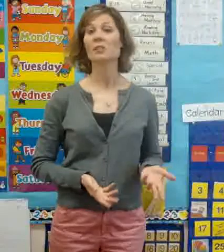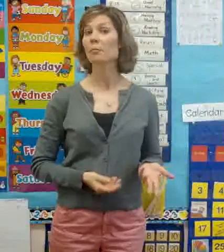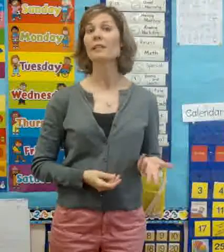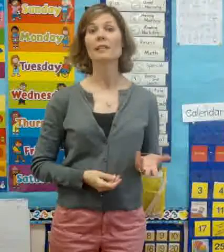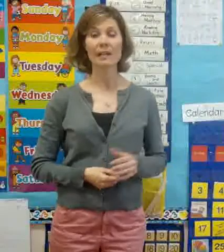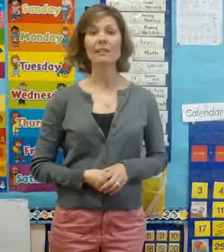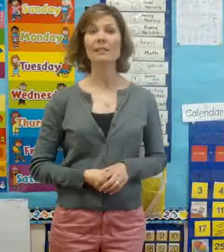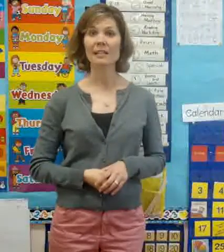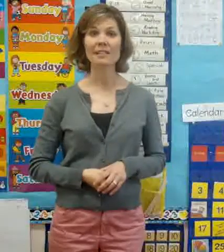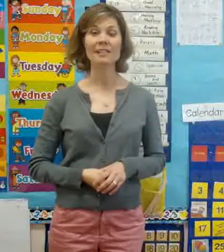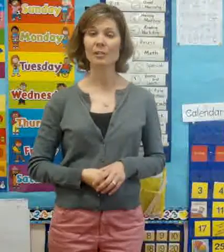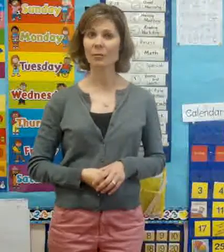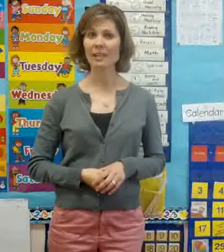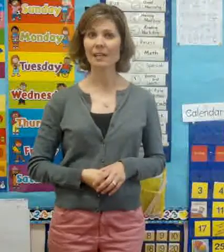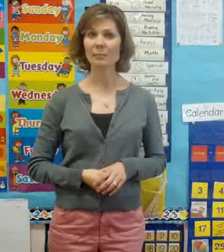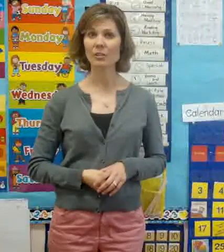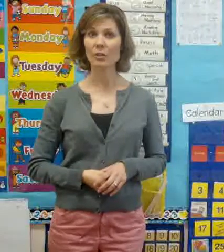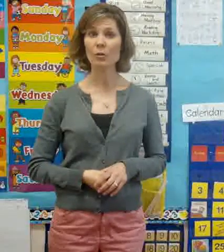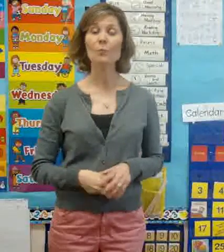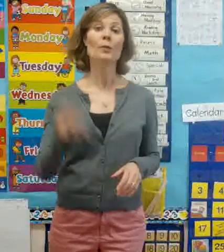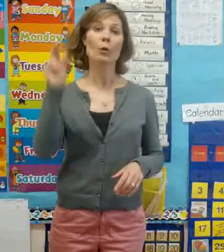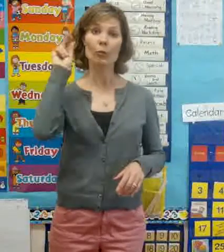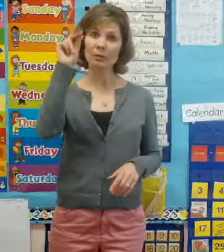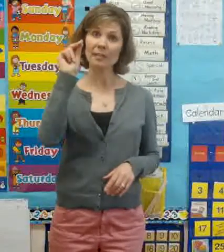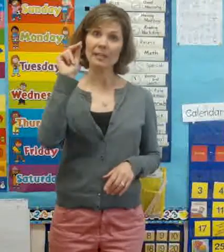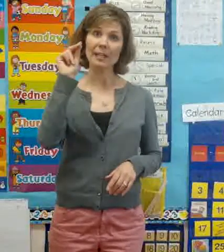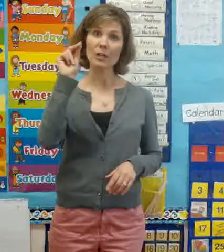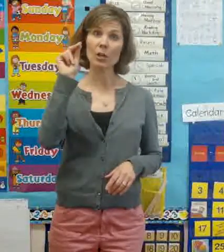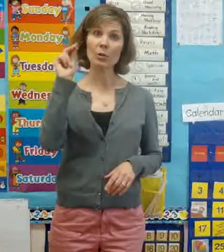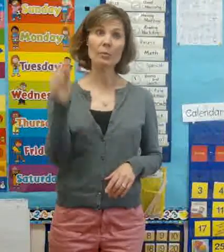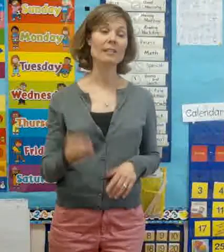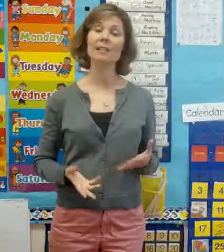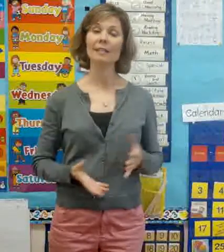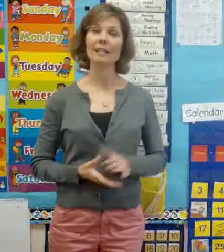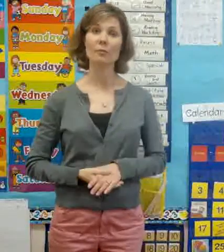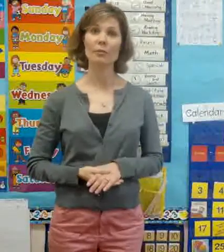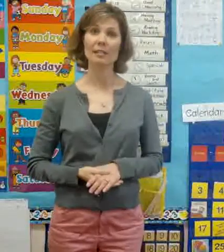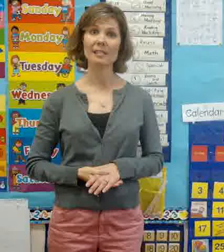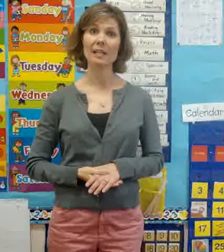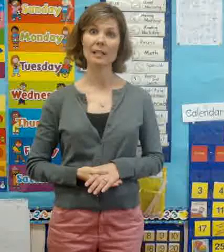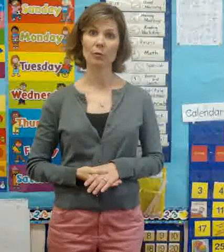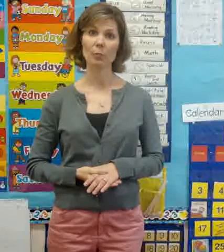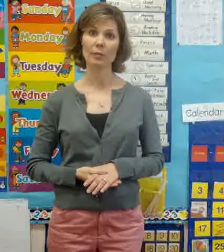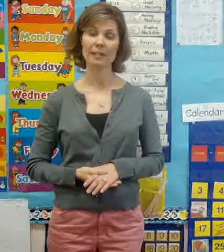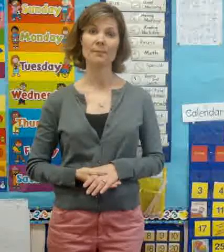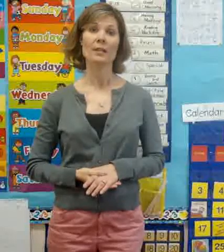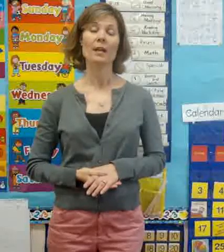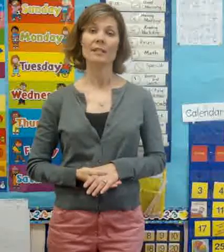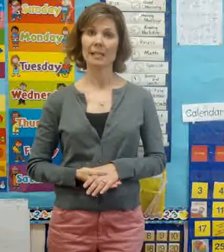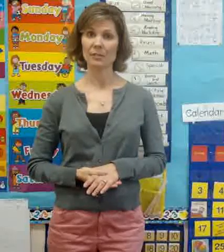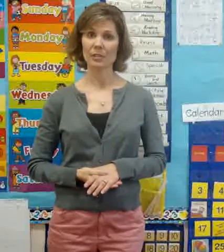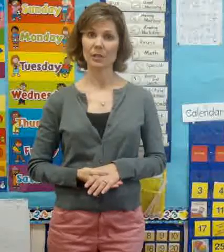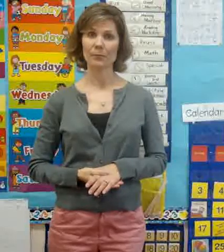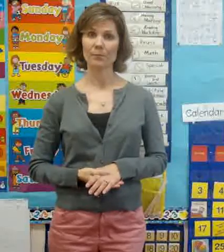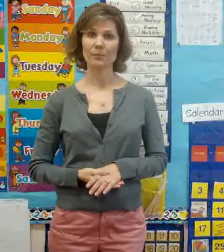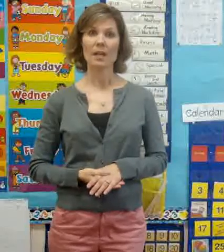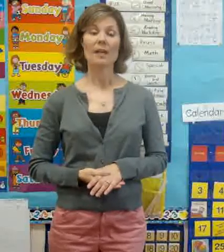simply nod that yes, it's an okay time to go, or you can sign no and let them know that it's not an appropriate time to go. The